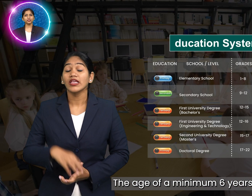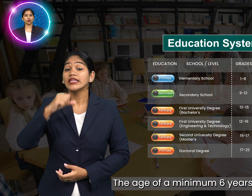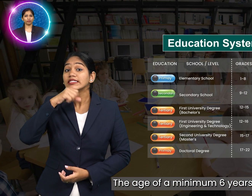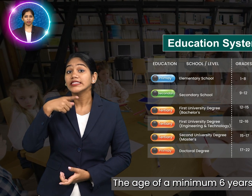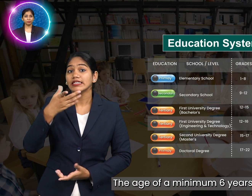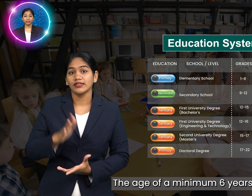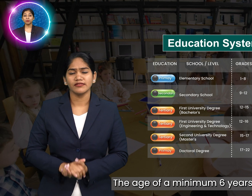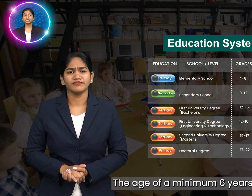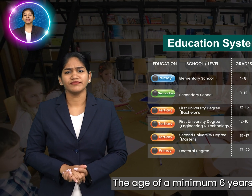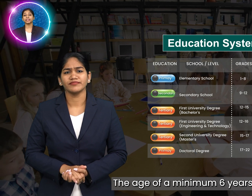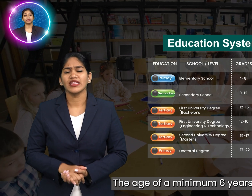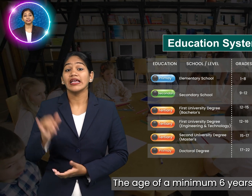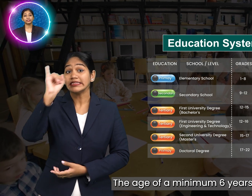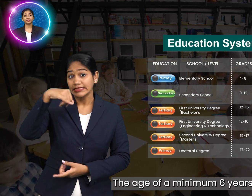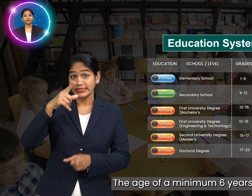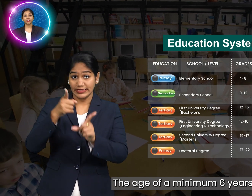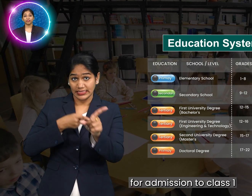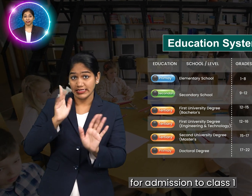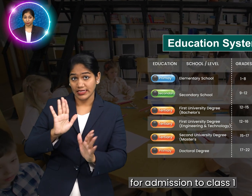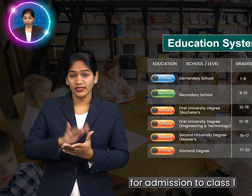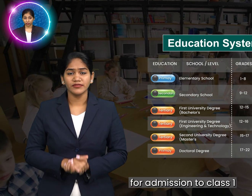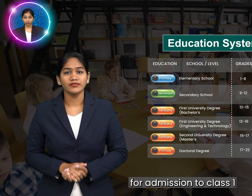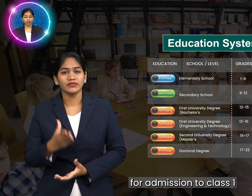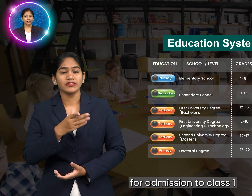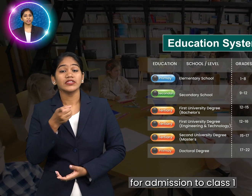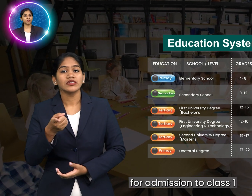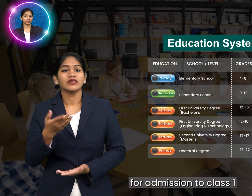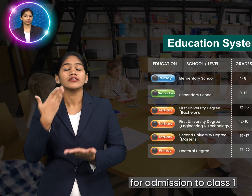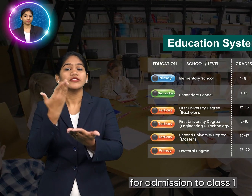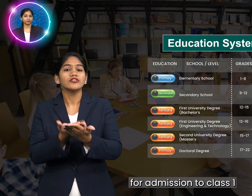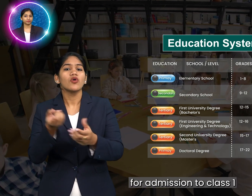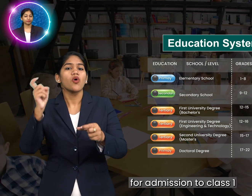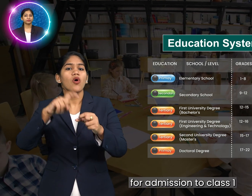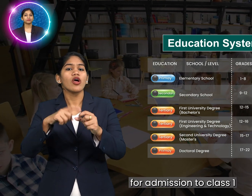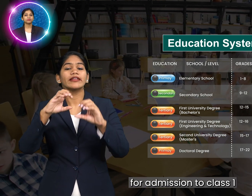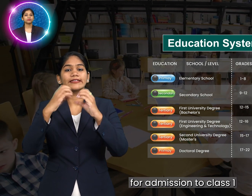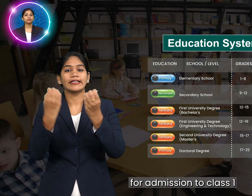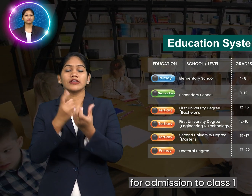The age of a minimum 6 years for admission to class 1